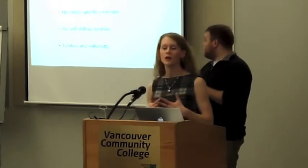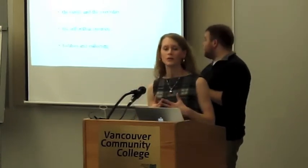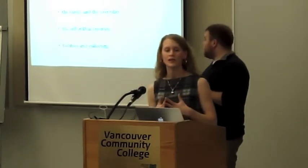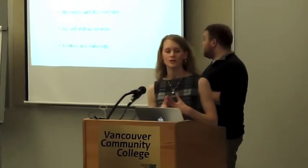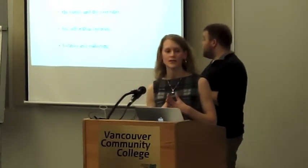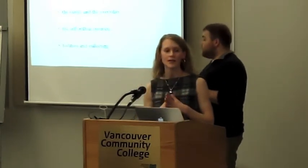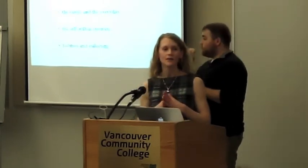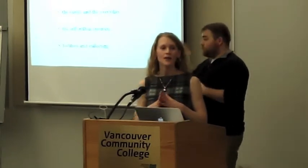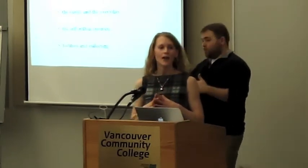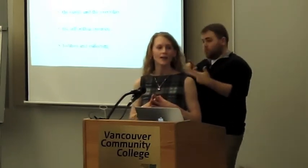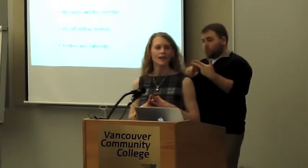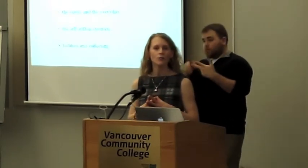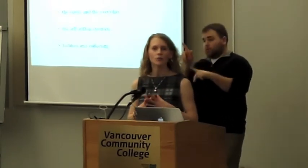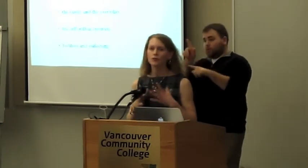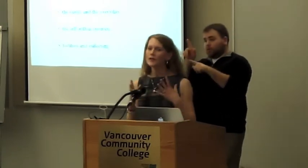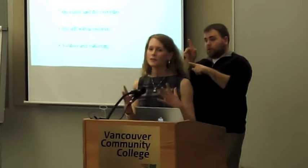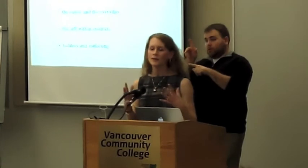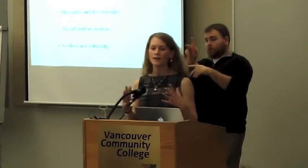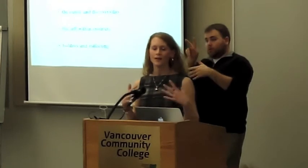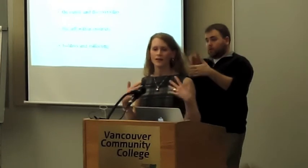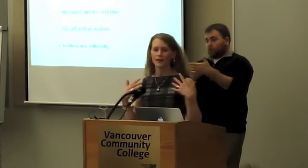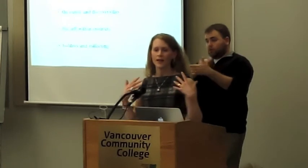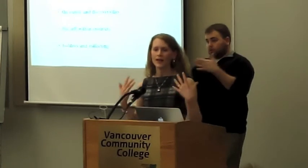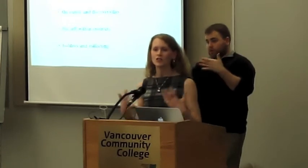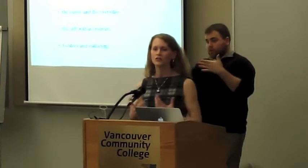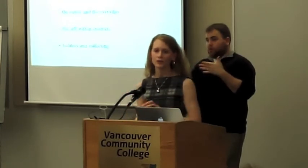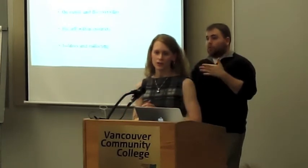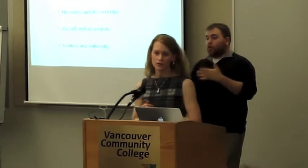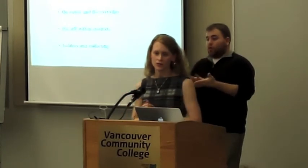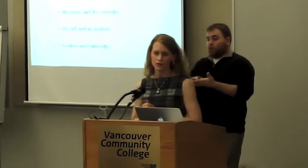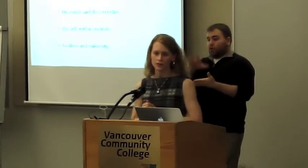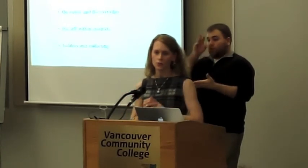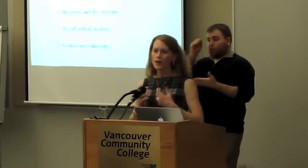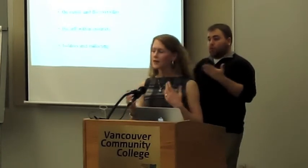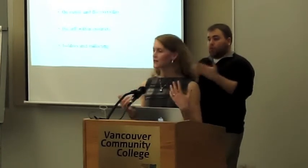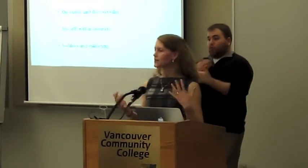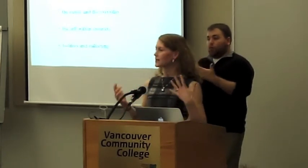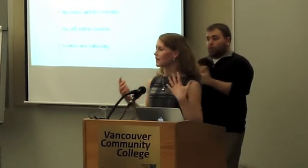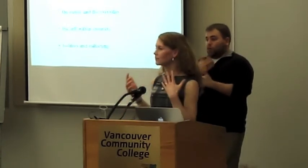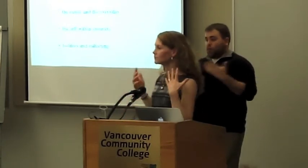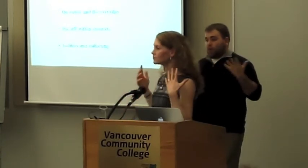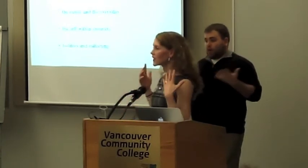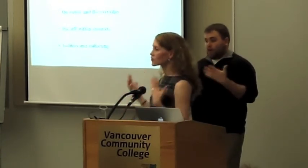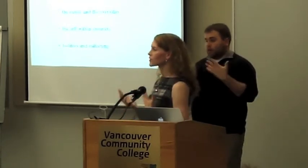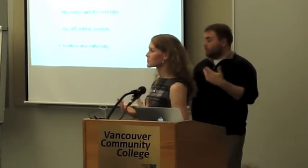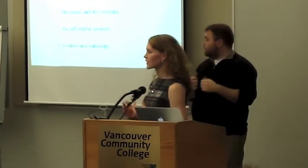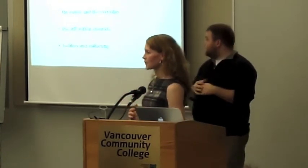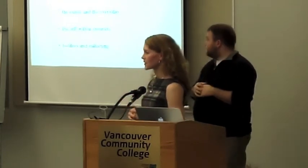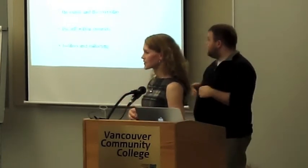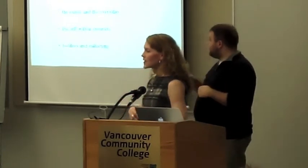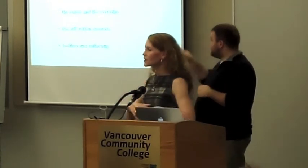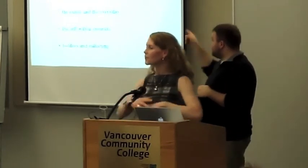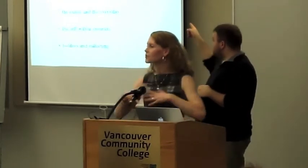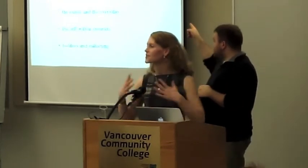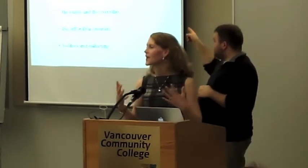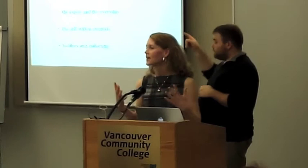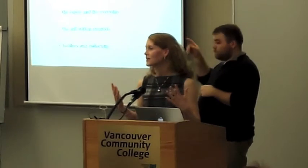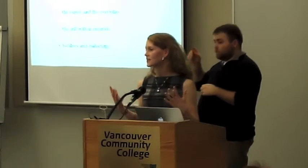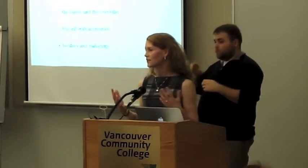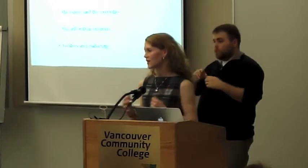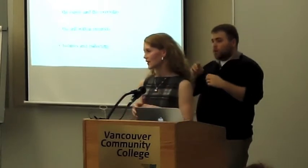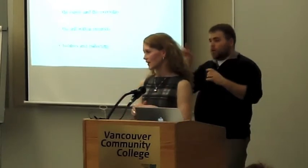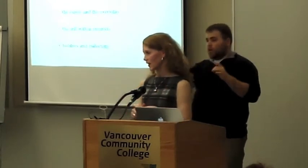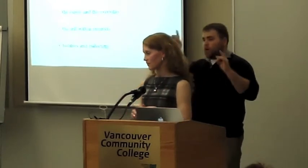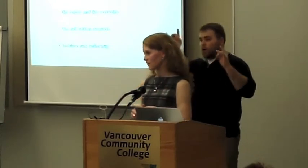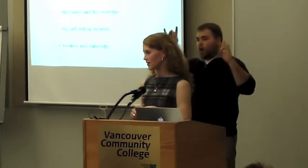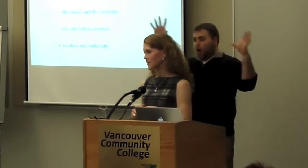that come along with literacy and that will really be engaging for your students. One is extremes and limits. The